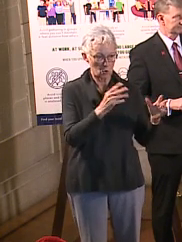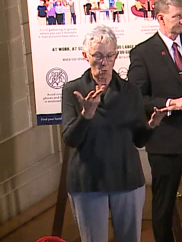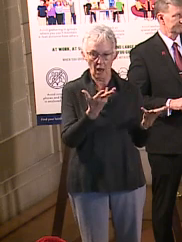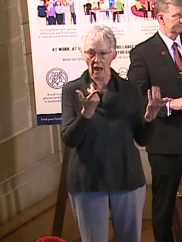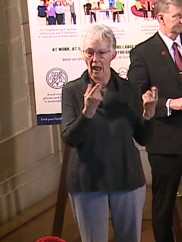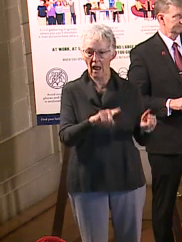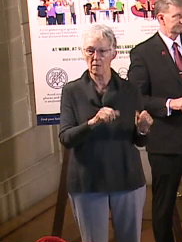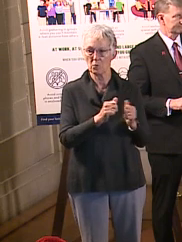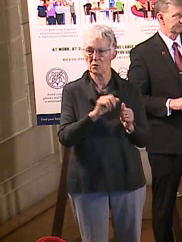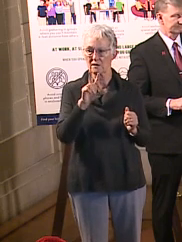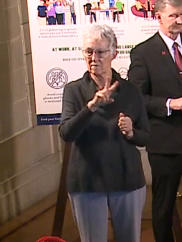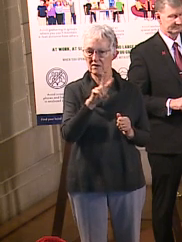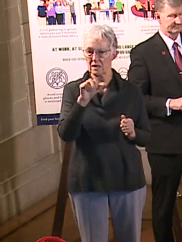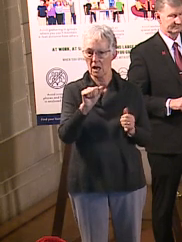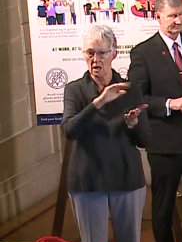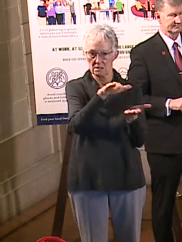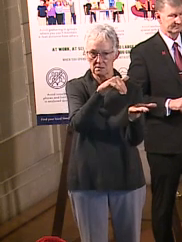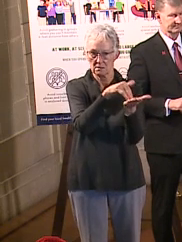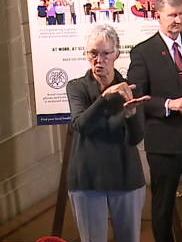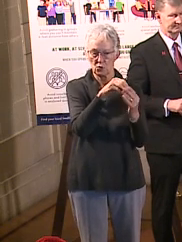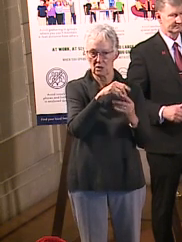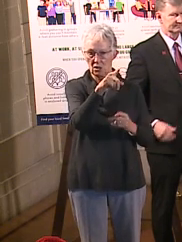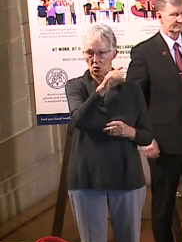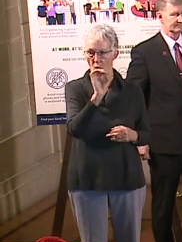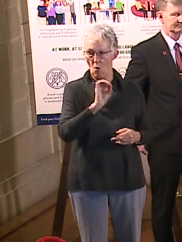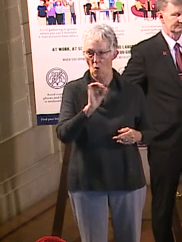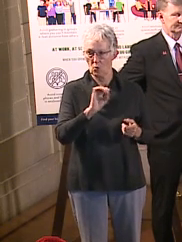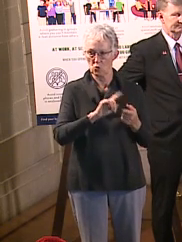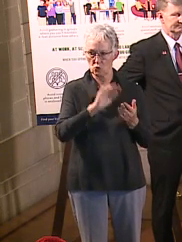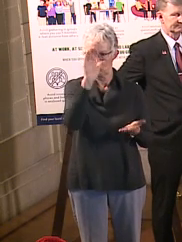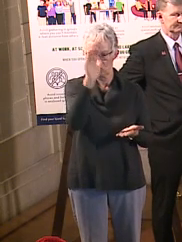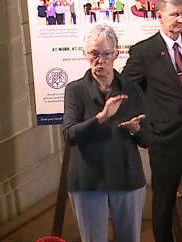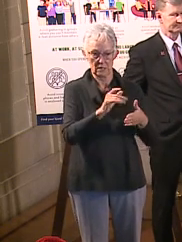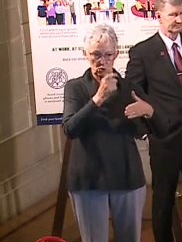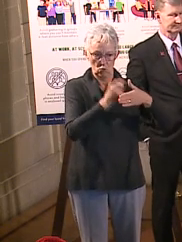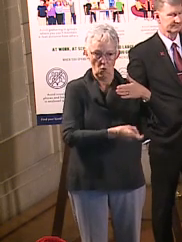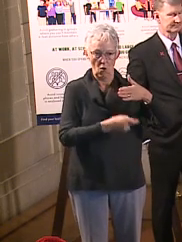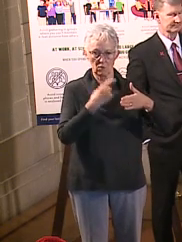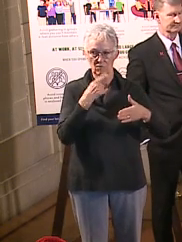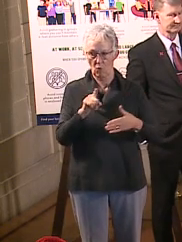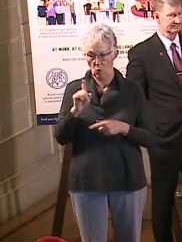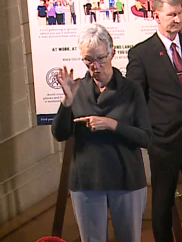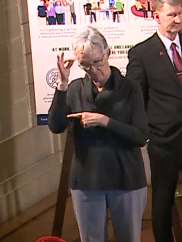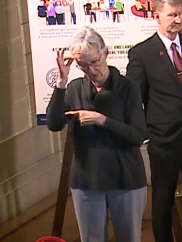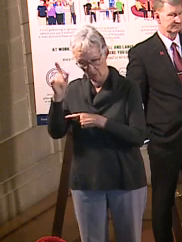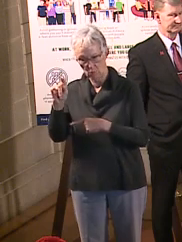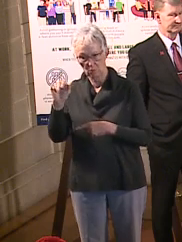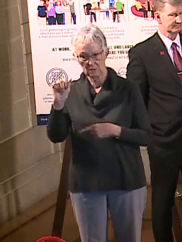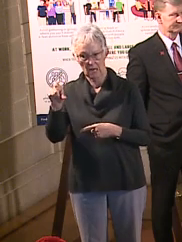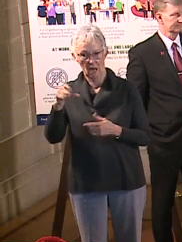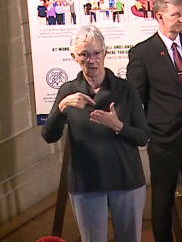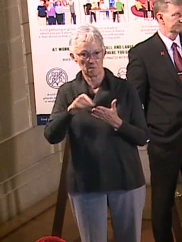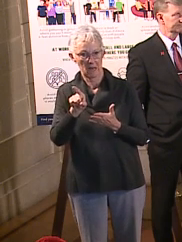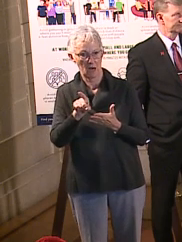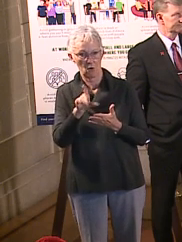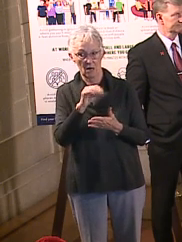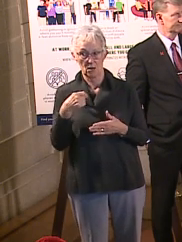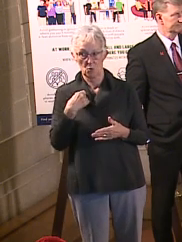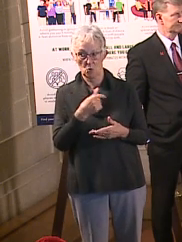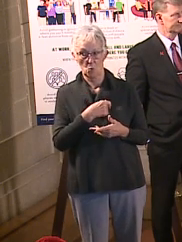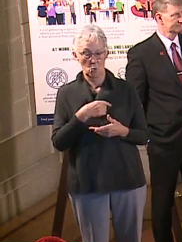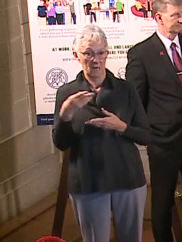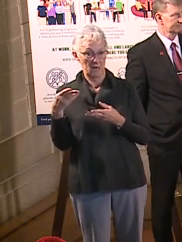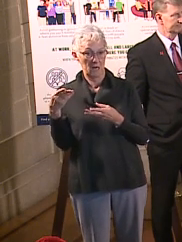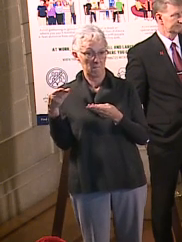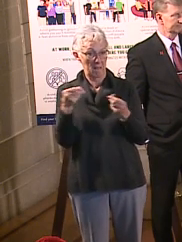Ambulatory Center in Omaha and how successful that has been in reducing costs for federal taxpayers and bringing that project in ahead of schedule.